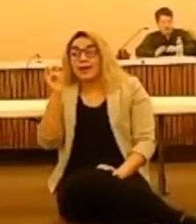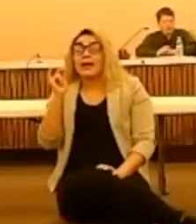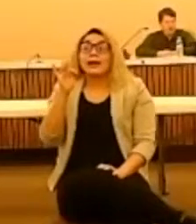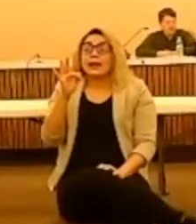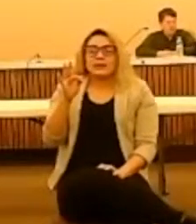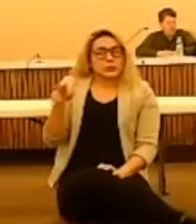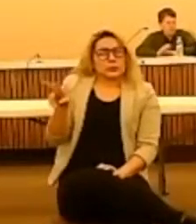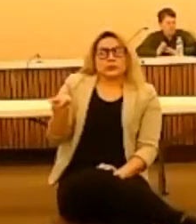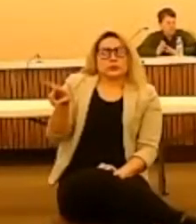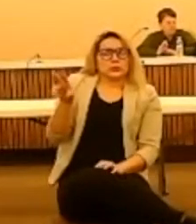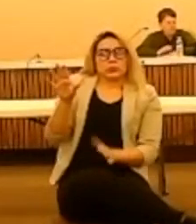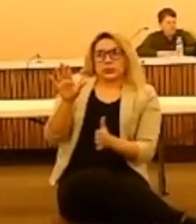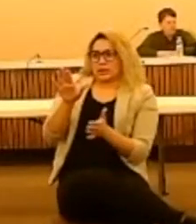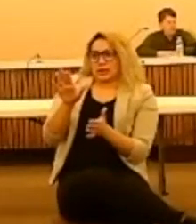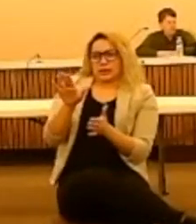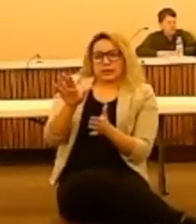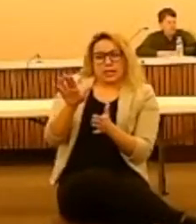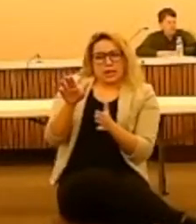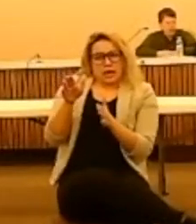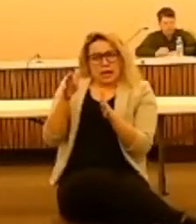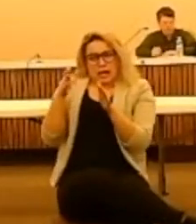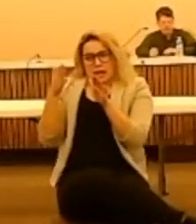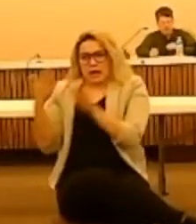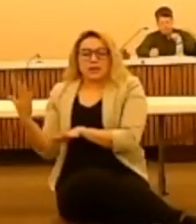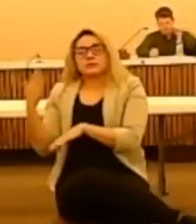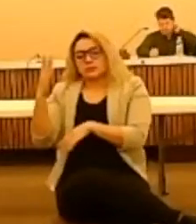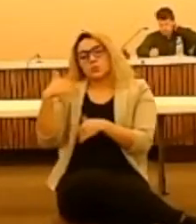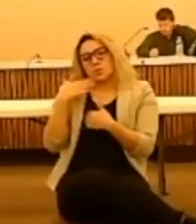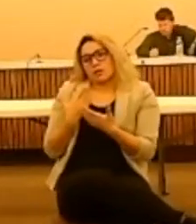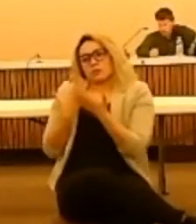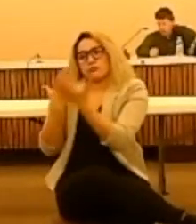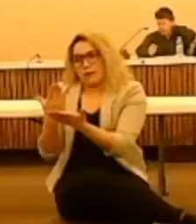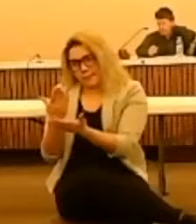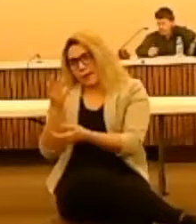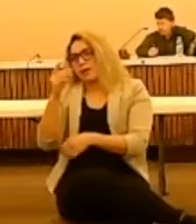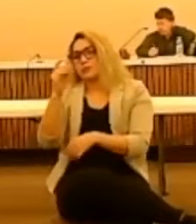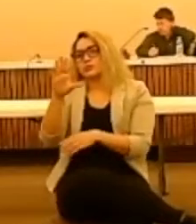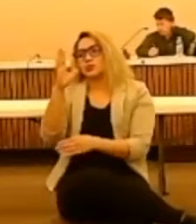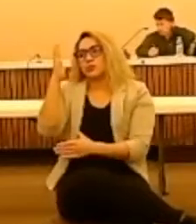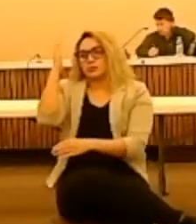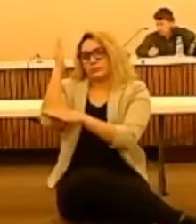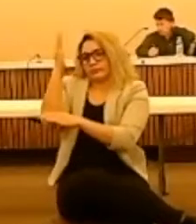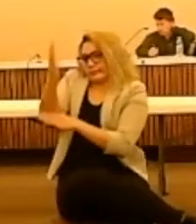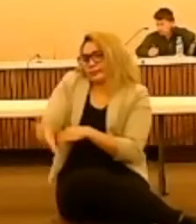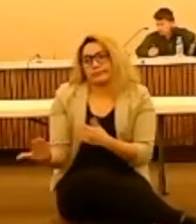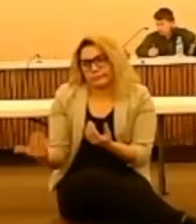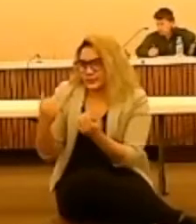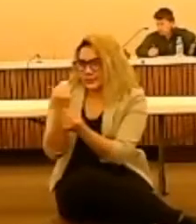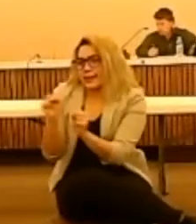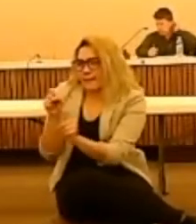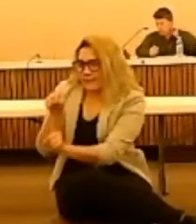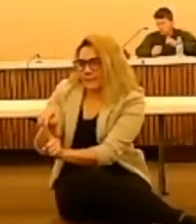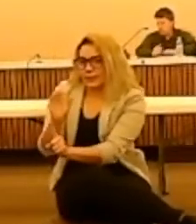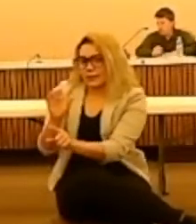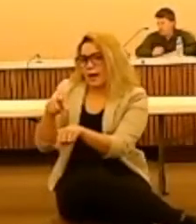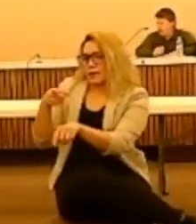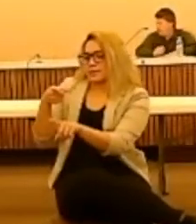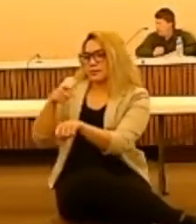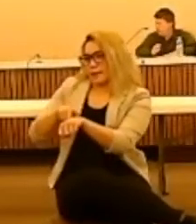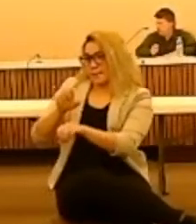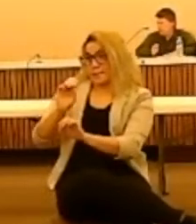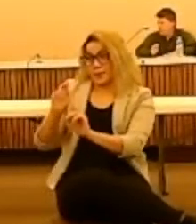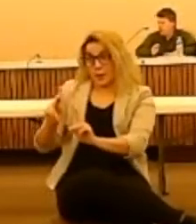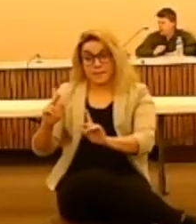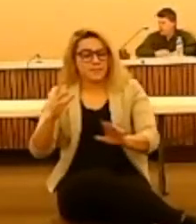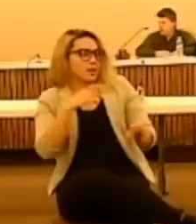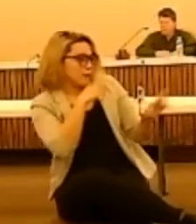we disagree, then you can. 100%. Okay. Can I get a second? I respect it. Thank you. You bet. Thank